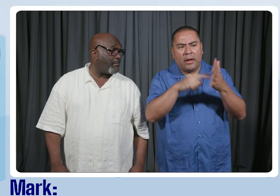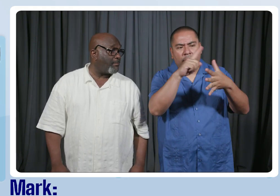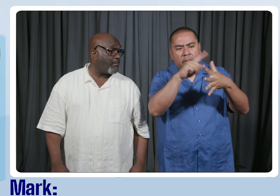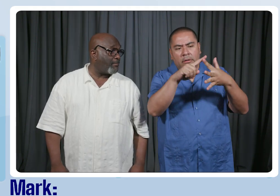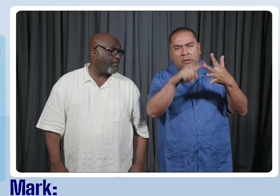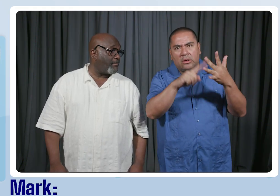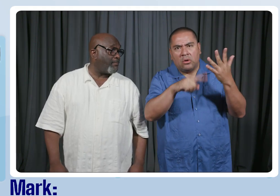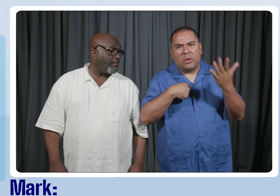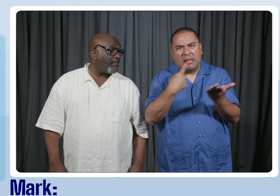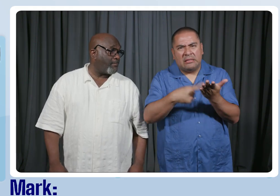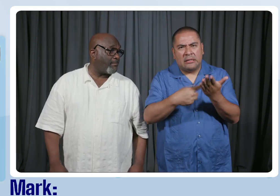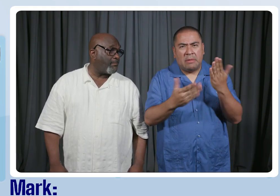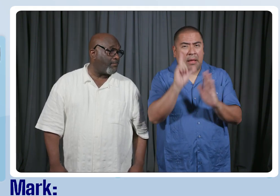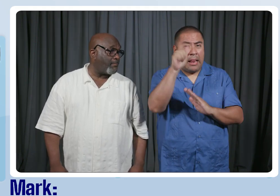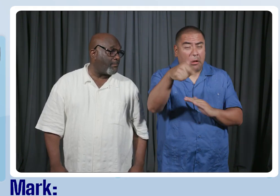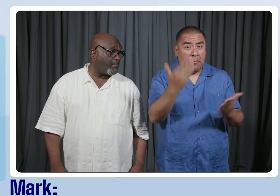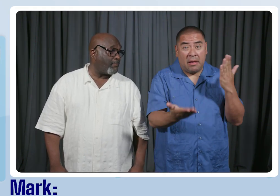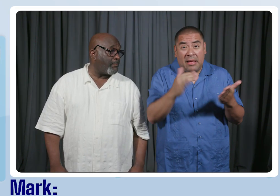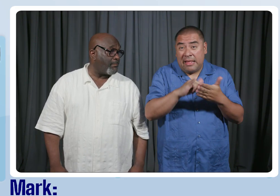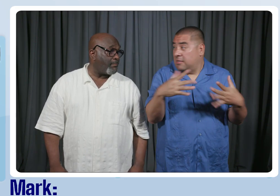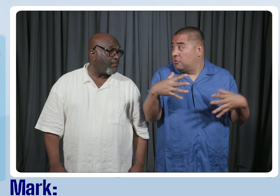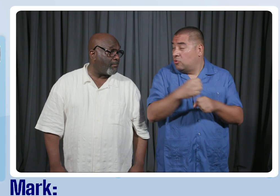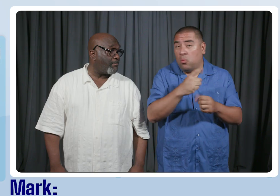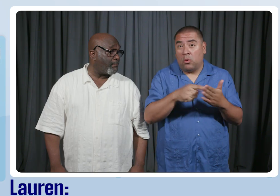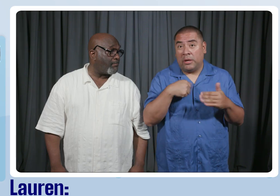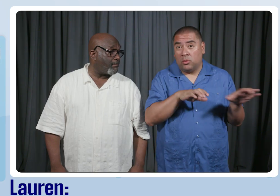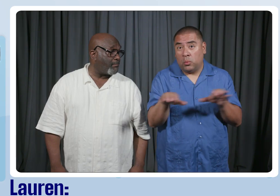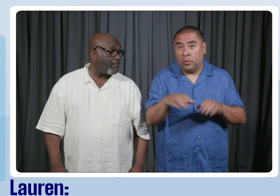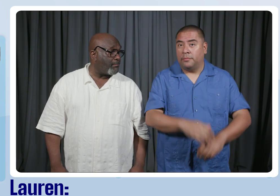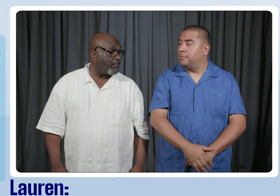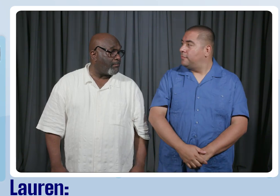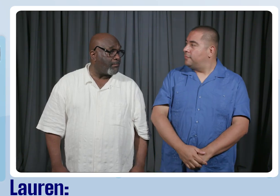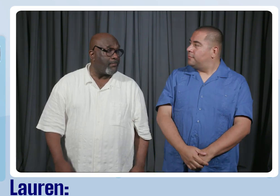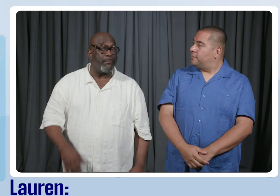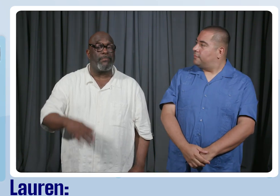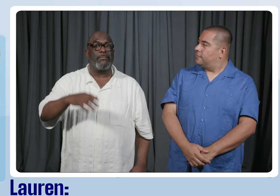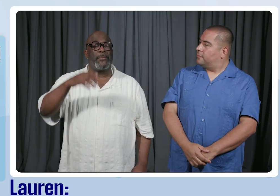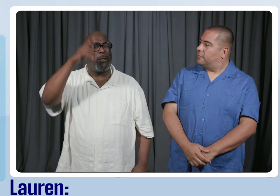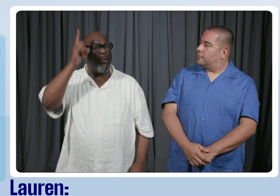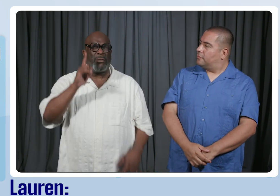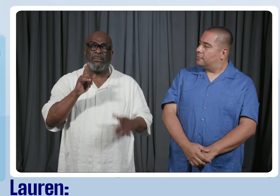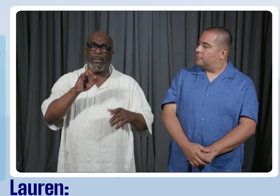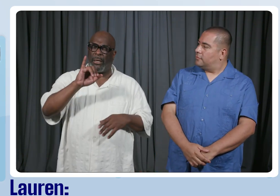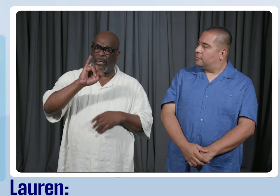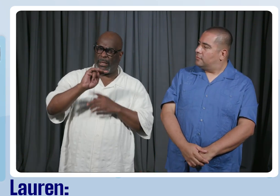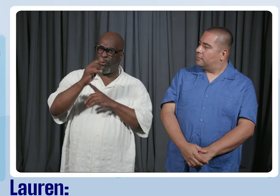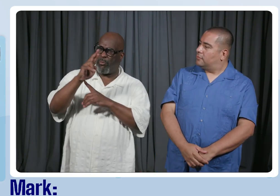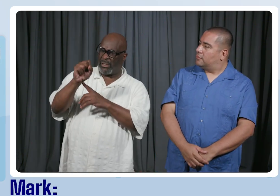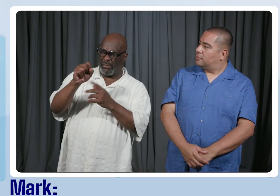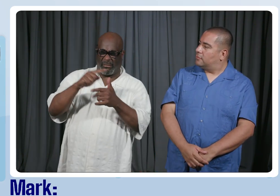that we can get into later probably, but that's really in a nutshell what we do. Great. What does ingress and egress